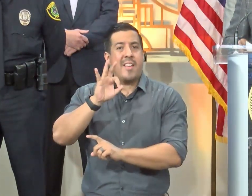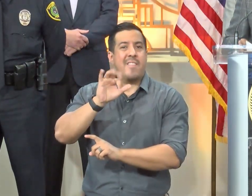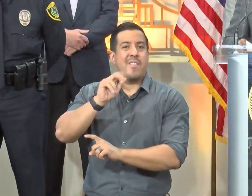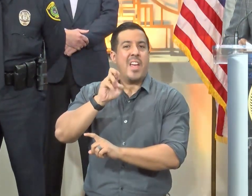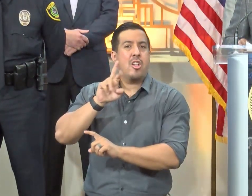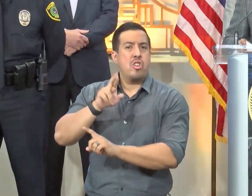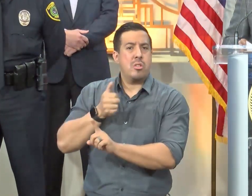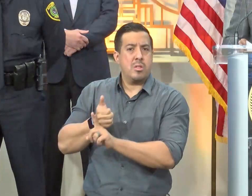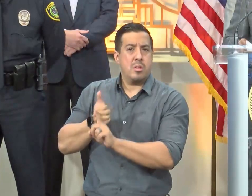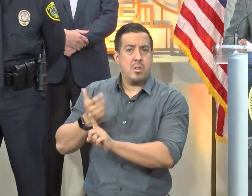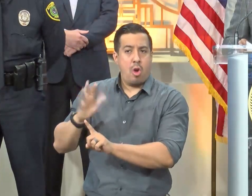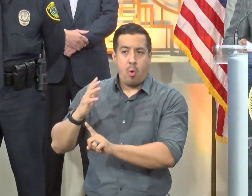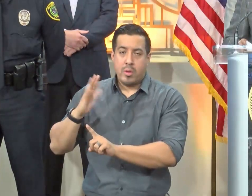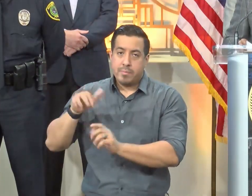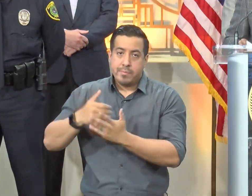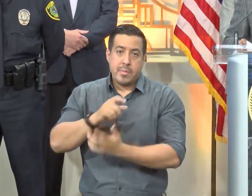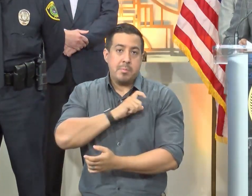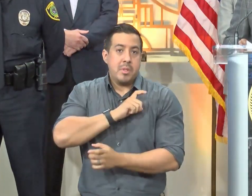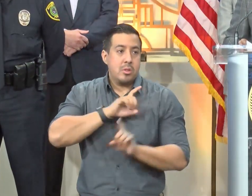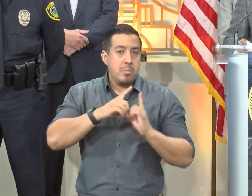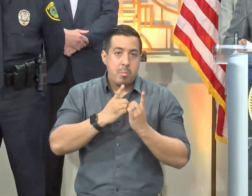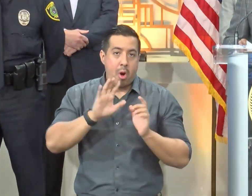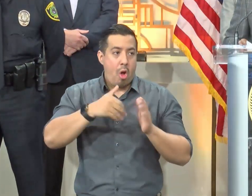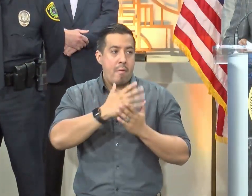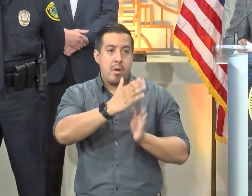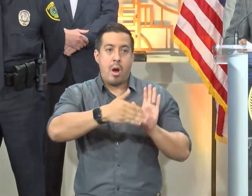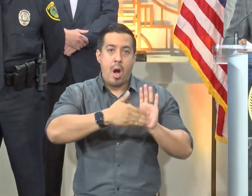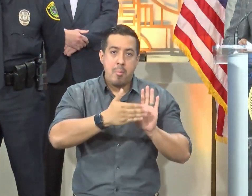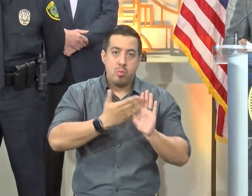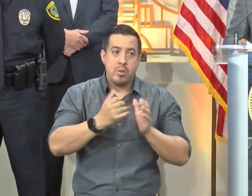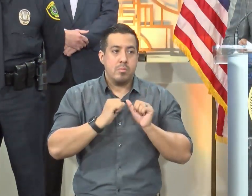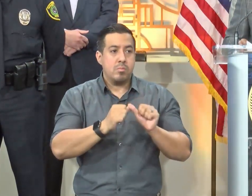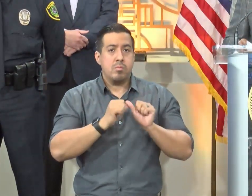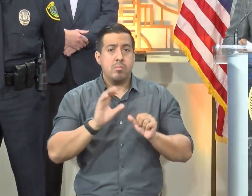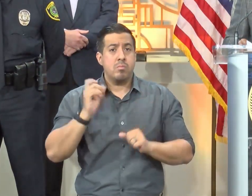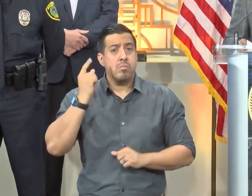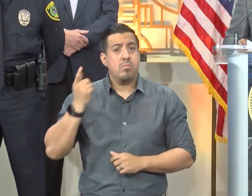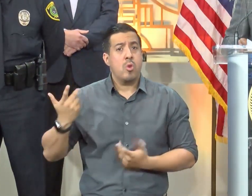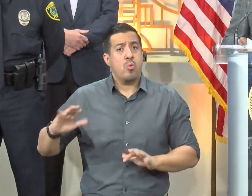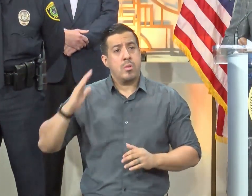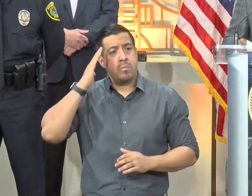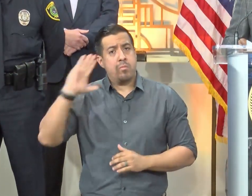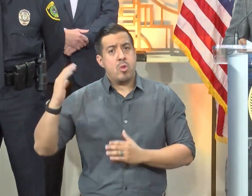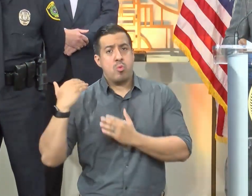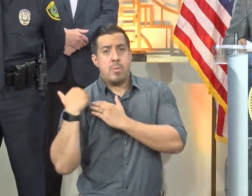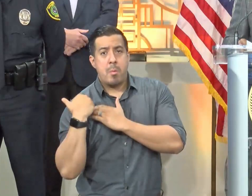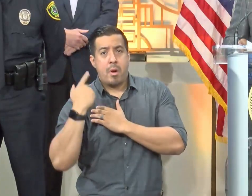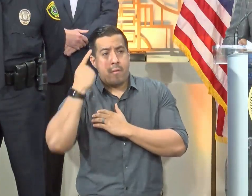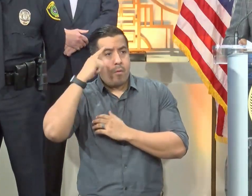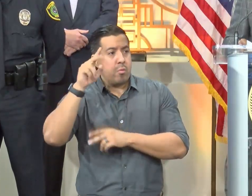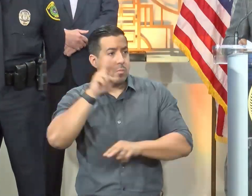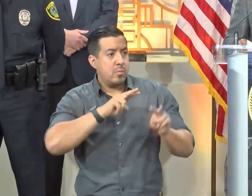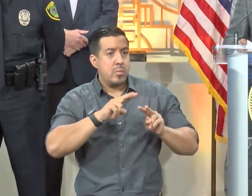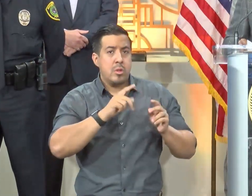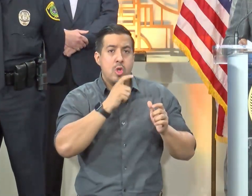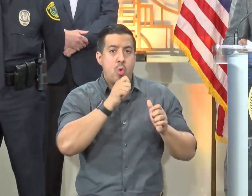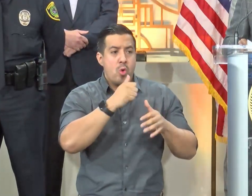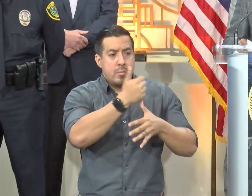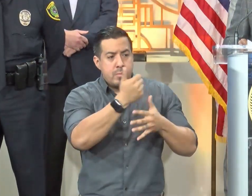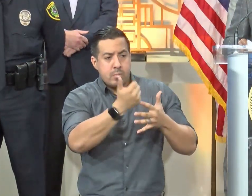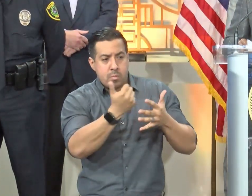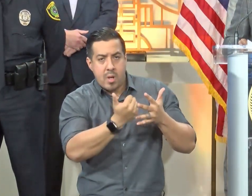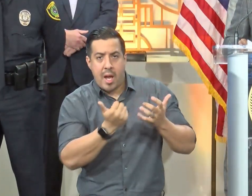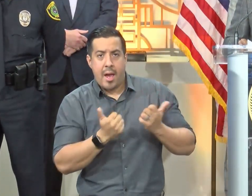the HPD Field Support Operations, which includes responsibility for 3 patrol region commands and 1